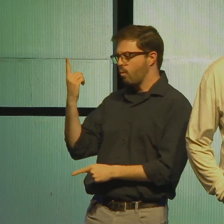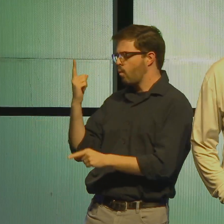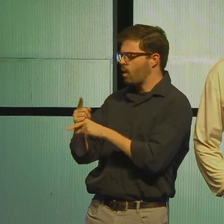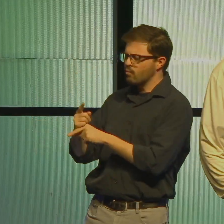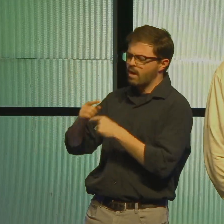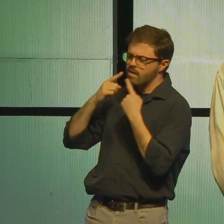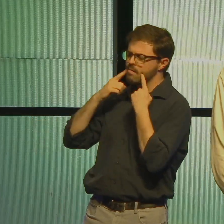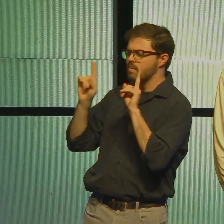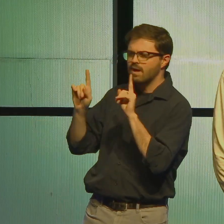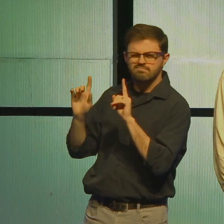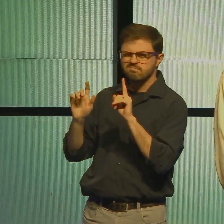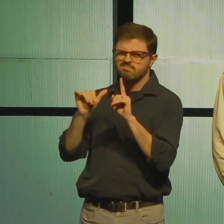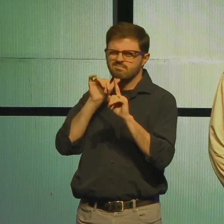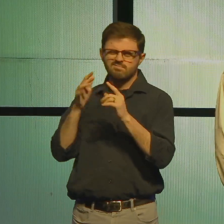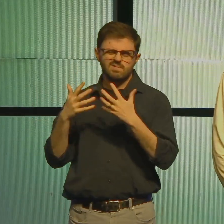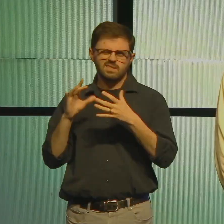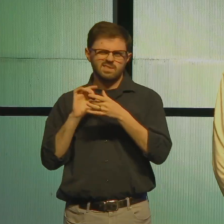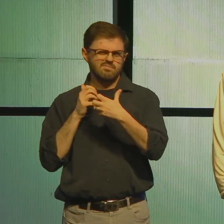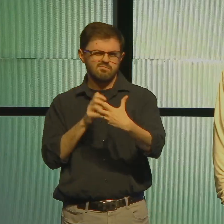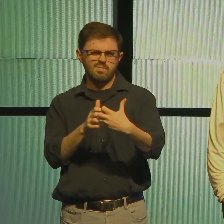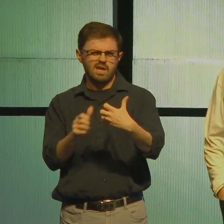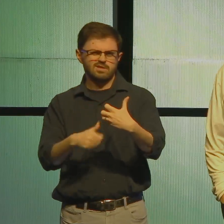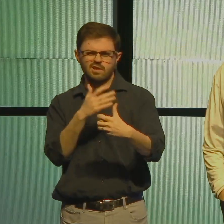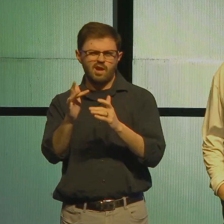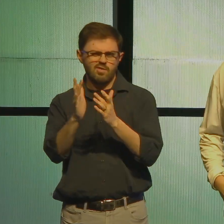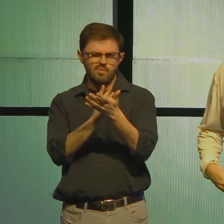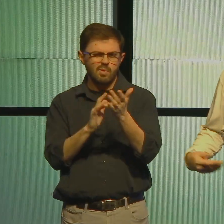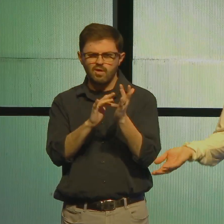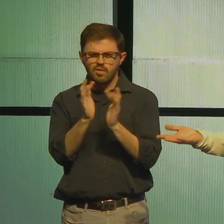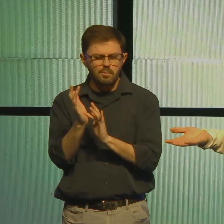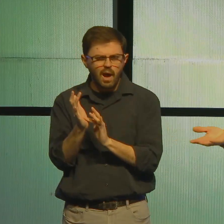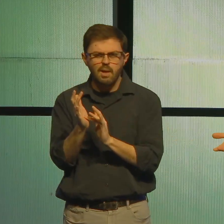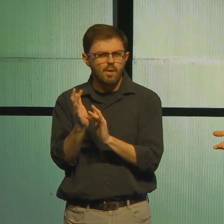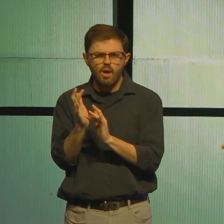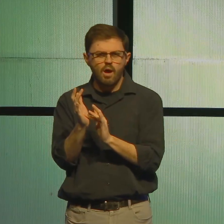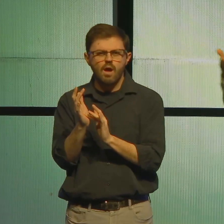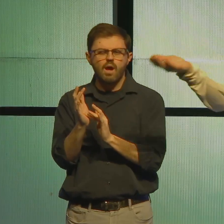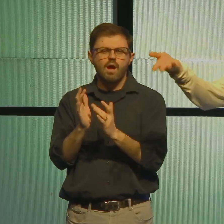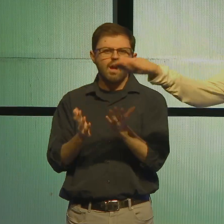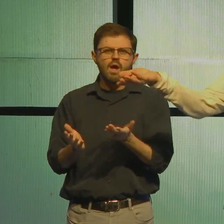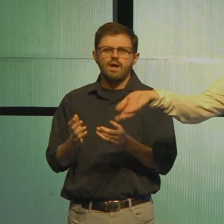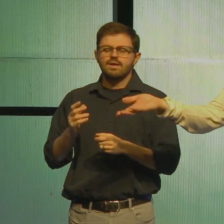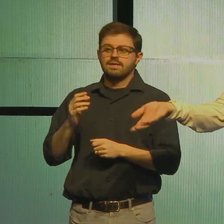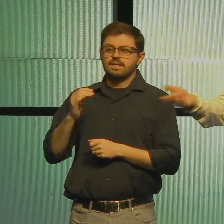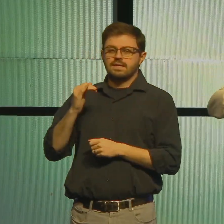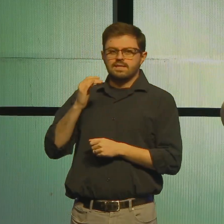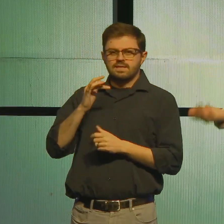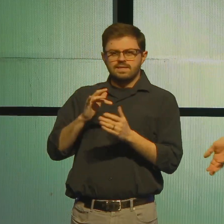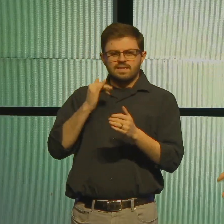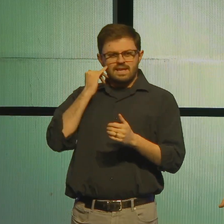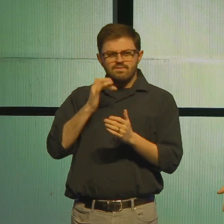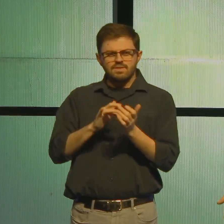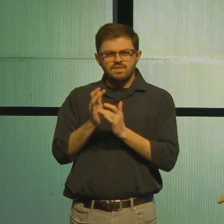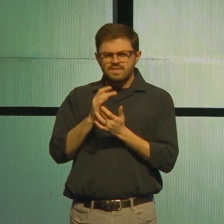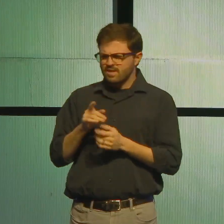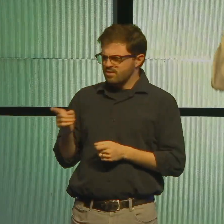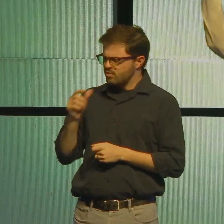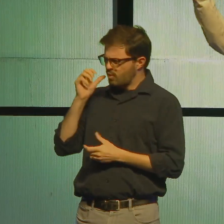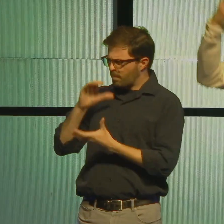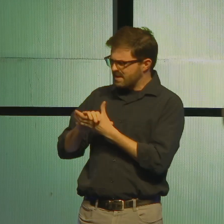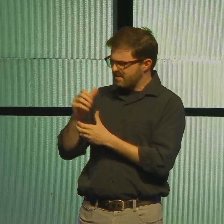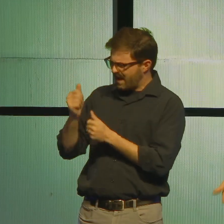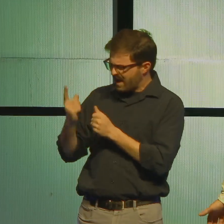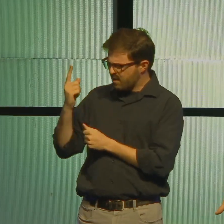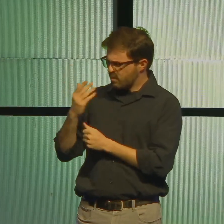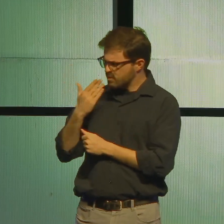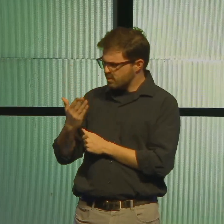That's inconsistent with the text and Jesus' encounter with the religious leaders. Jesus is saying, well, if you don't believe anybody's good, why would you call me good? If only God